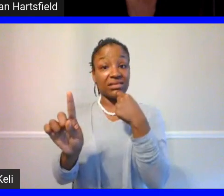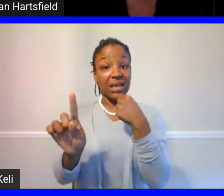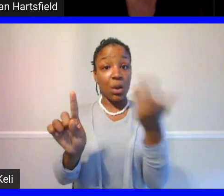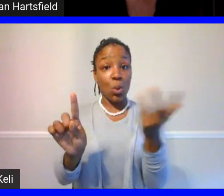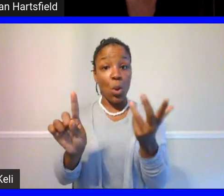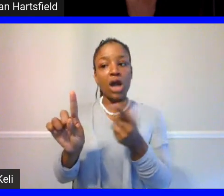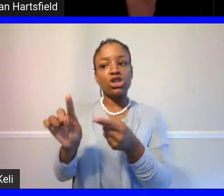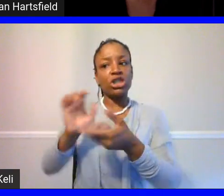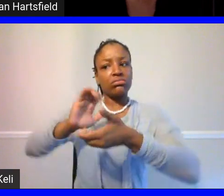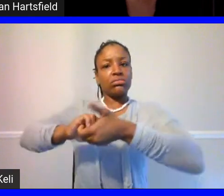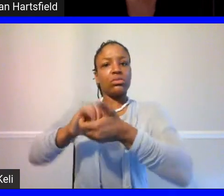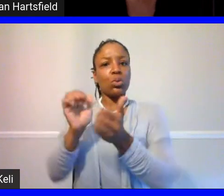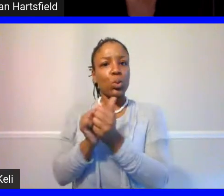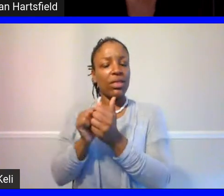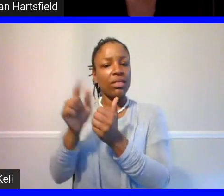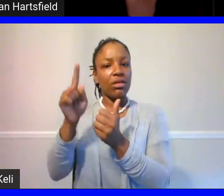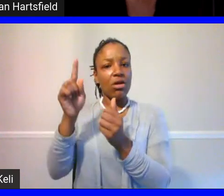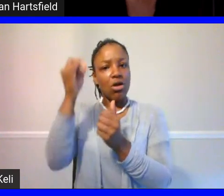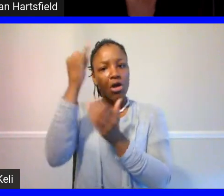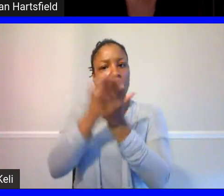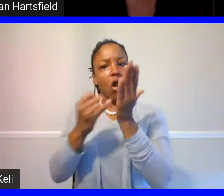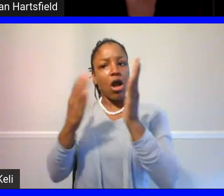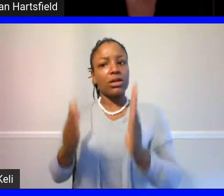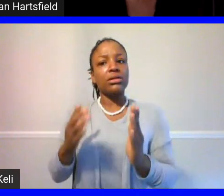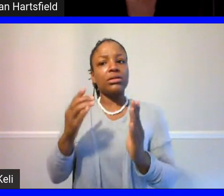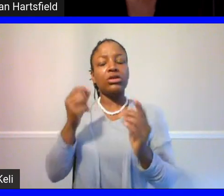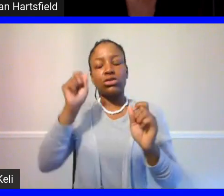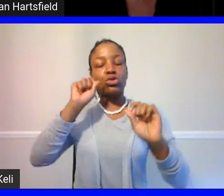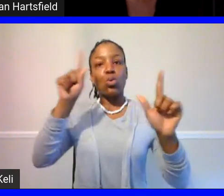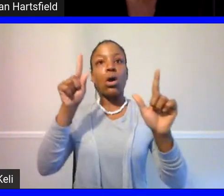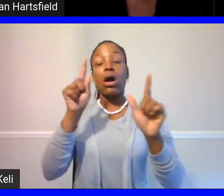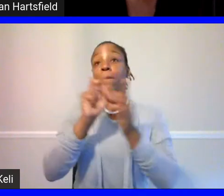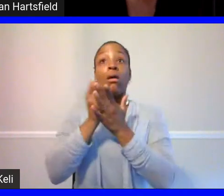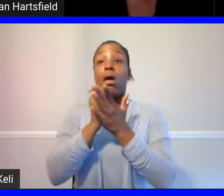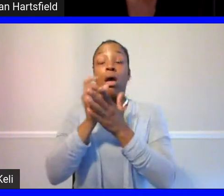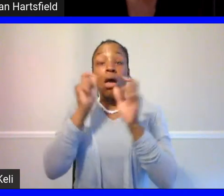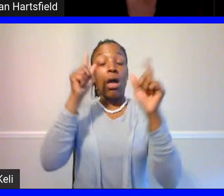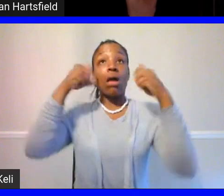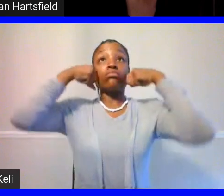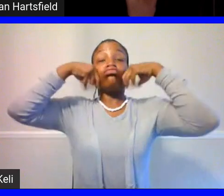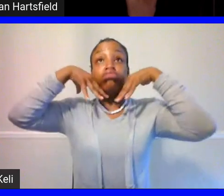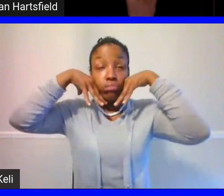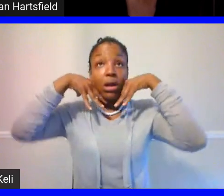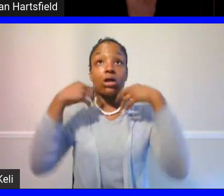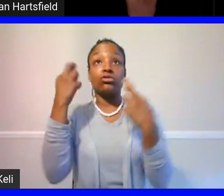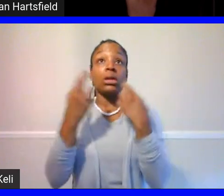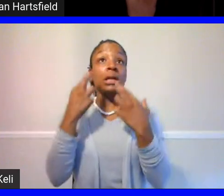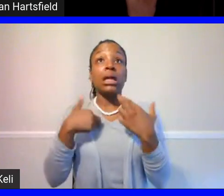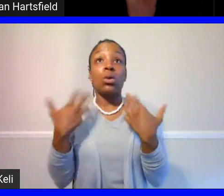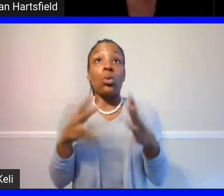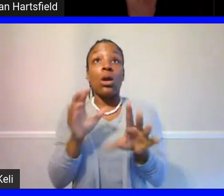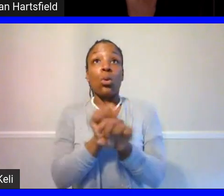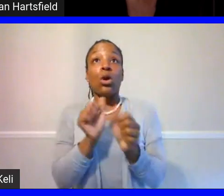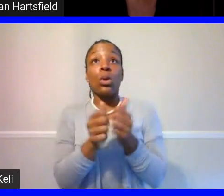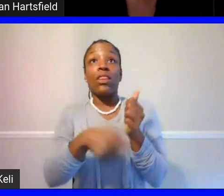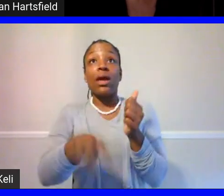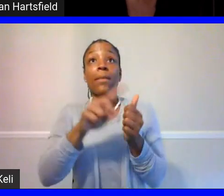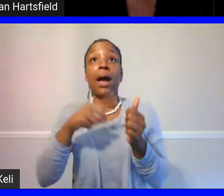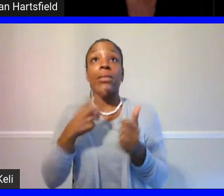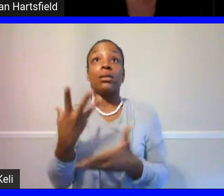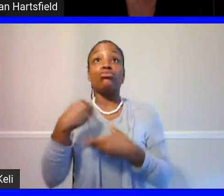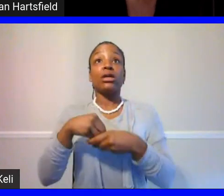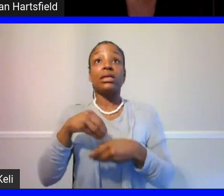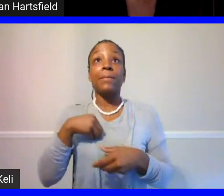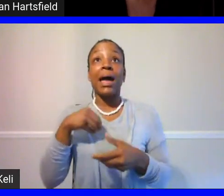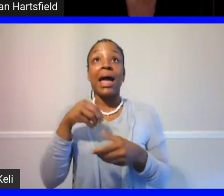she woke up in a sweat because she realized she didn't want to work with her friend who was an artist. She said, "I am embracing my inner accountant. I love